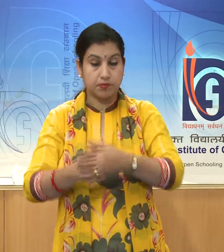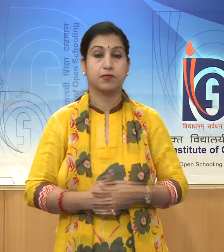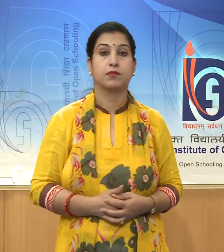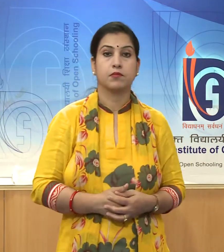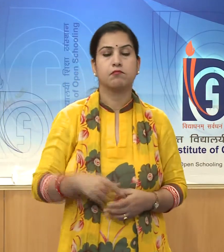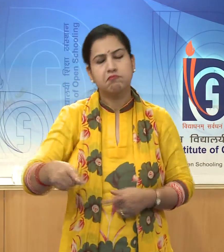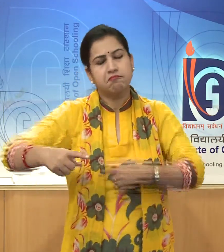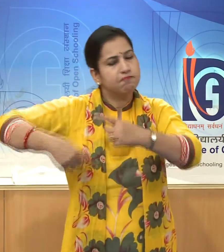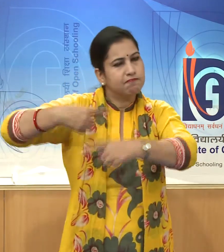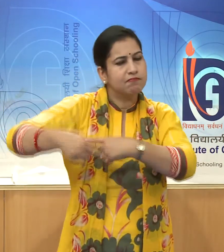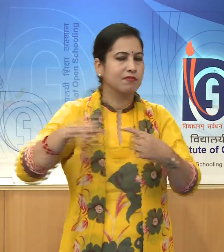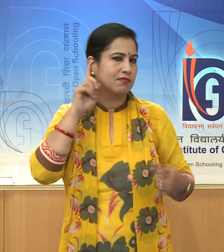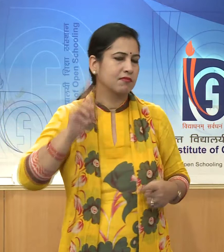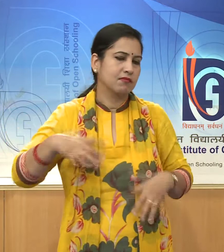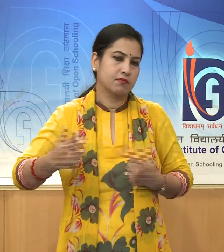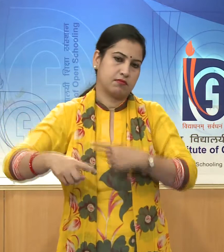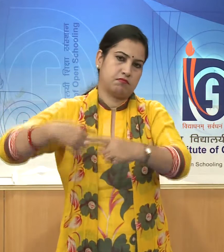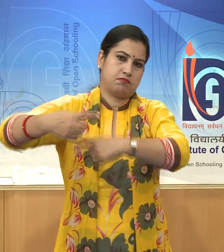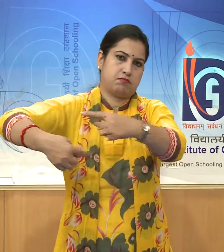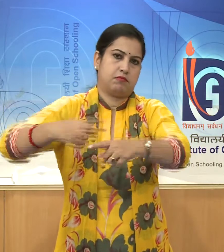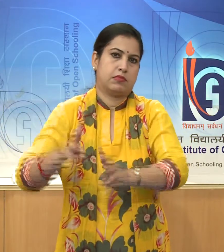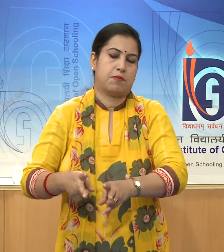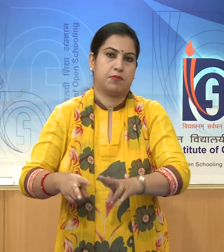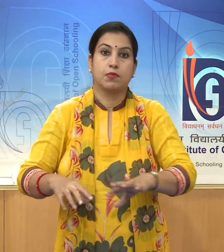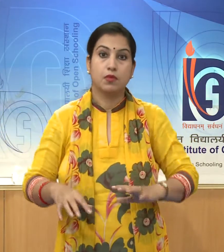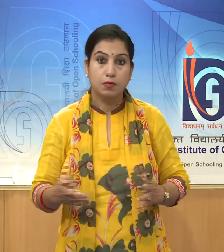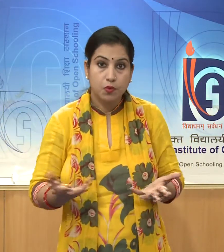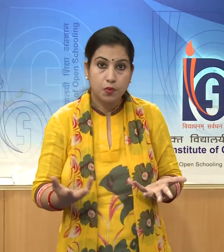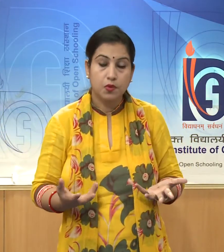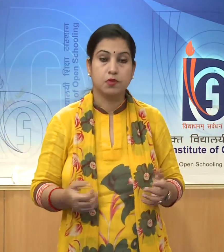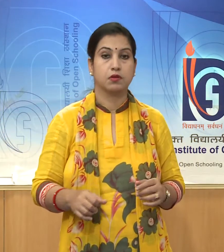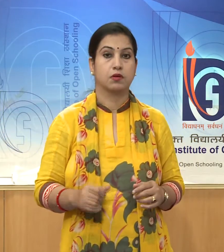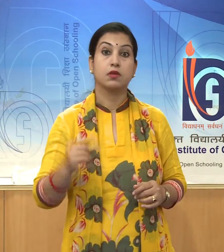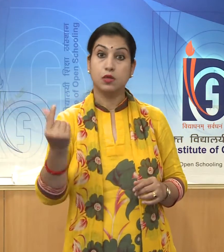continued the use of